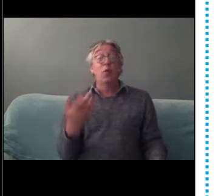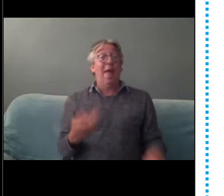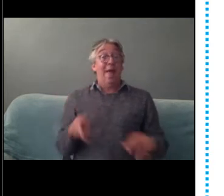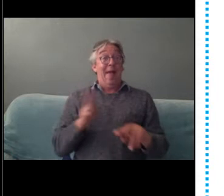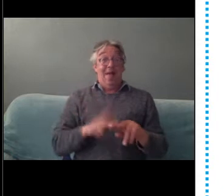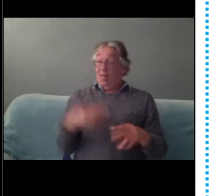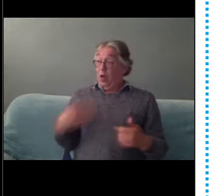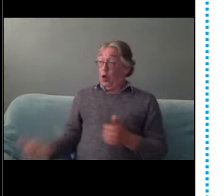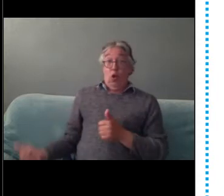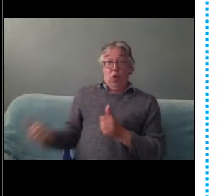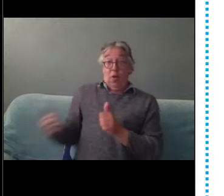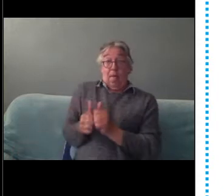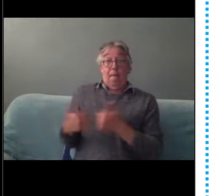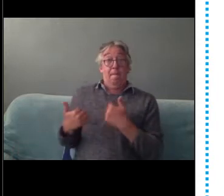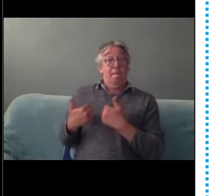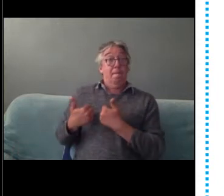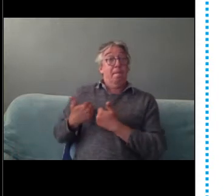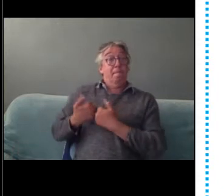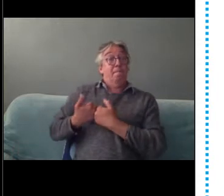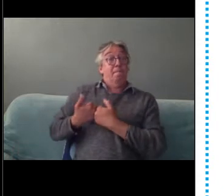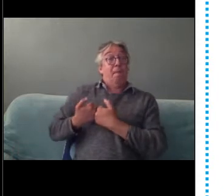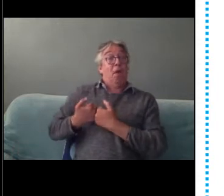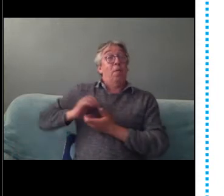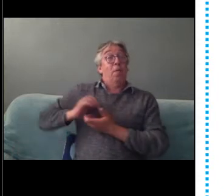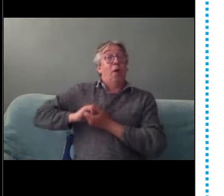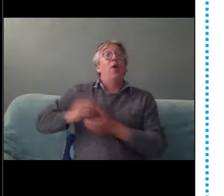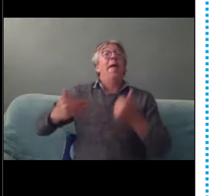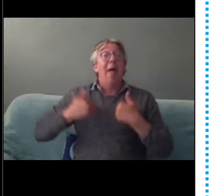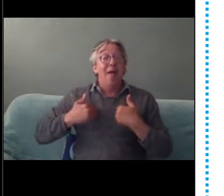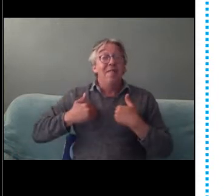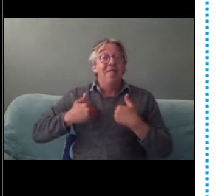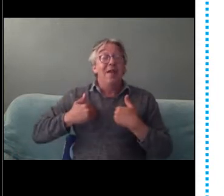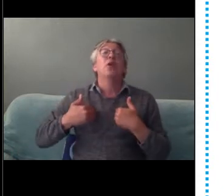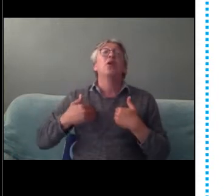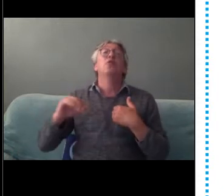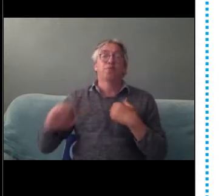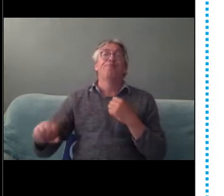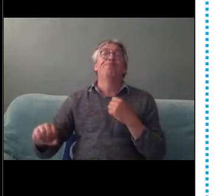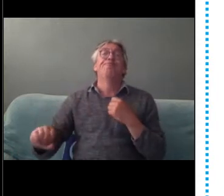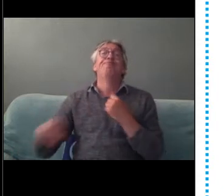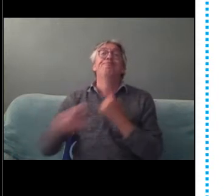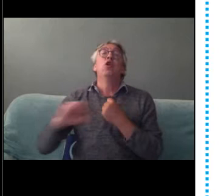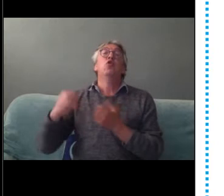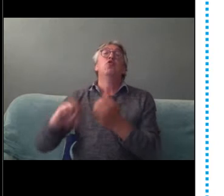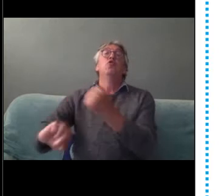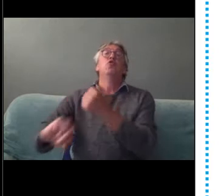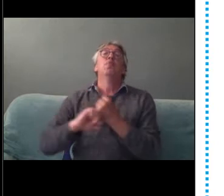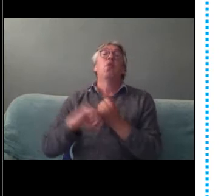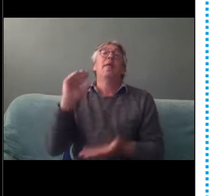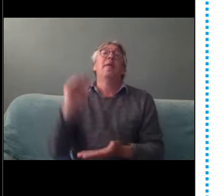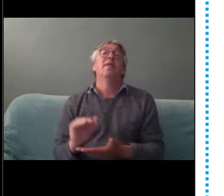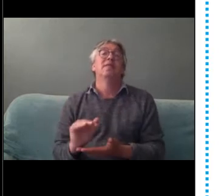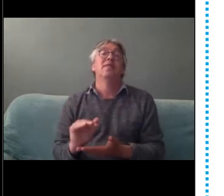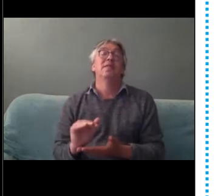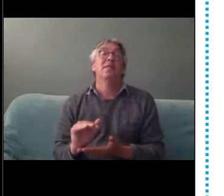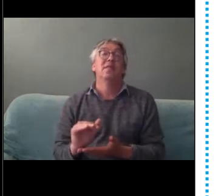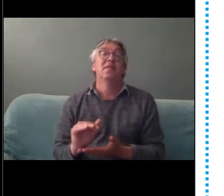it the price of love. So if you live with somebody in the house, your assessment allowance is most of the